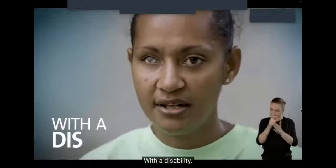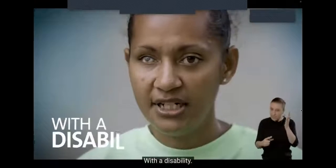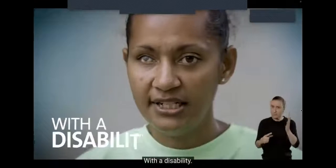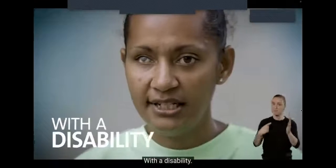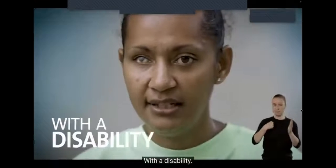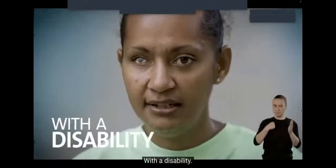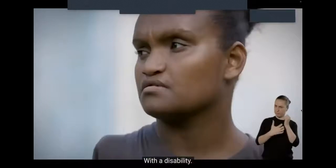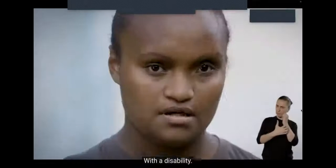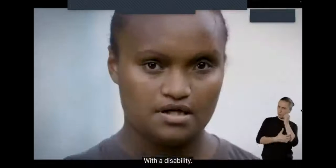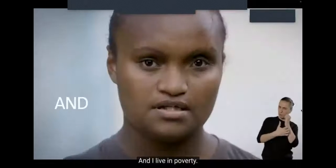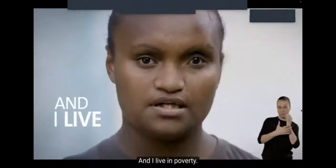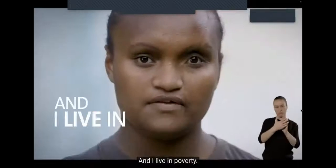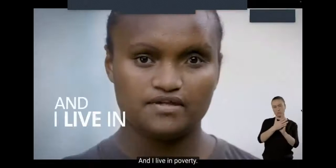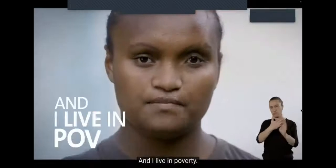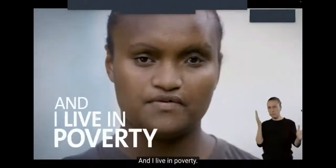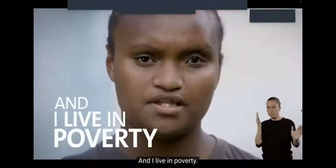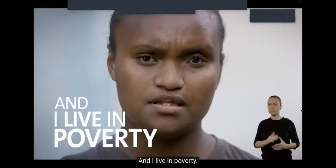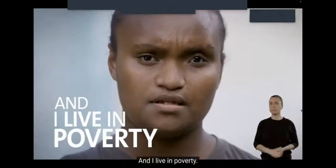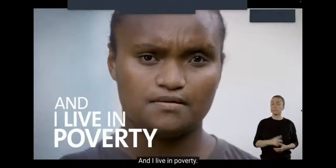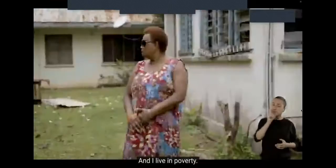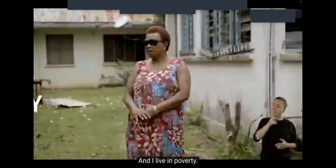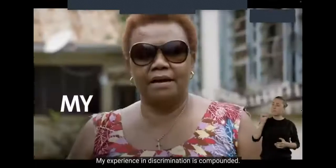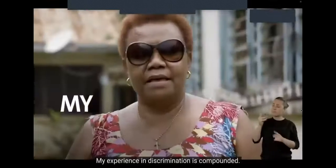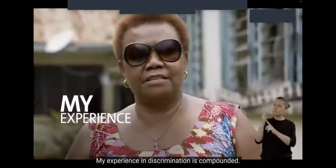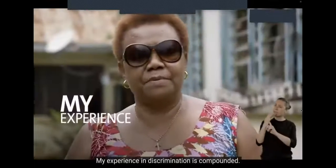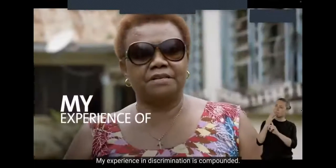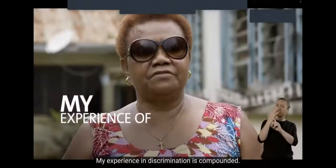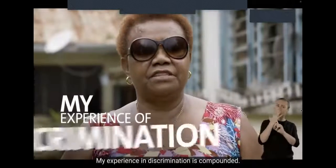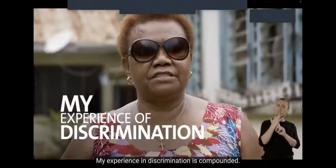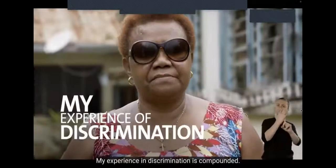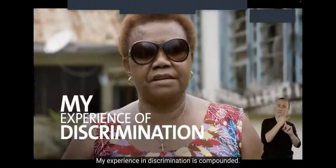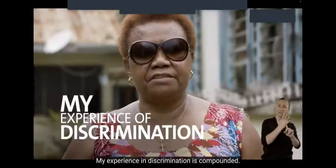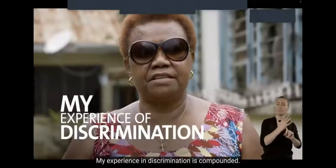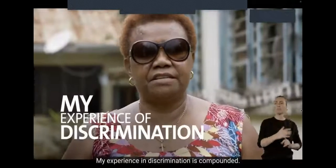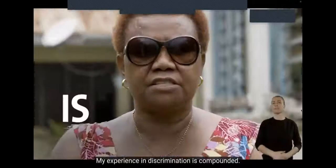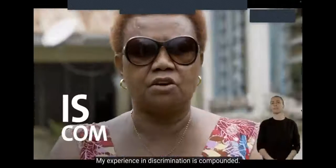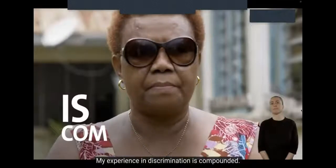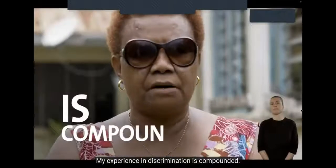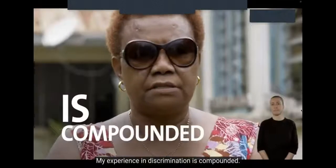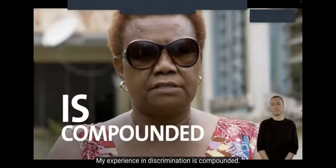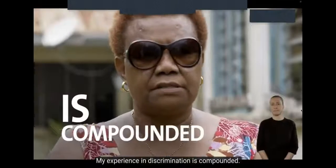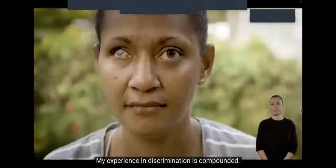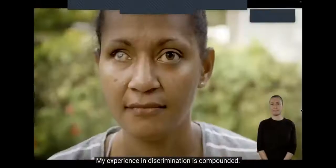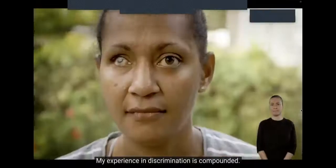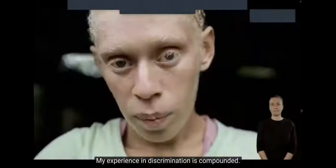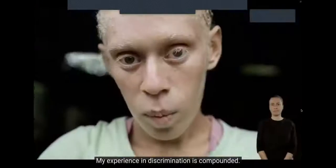With a disability. And I live in poverty. My experience in discrimination is